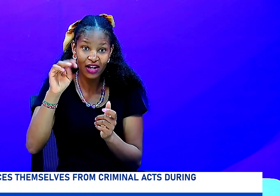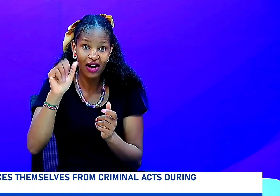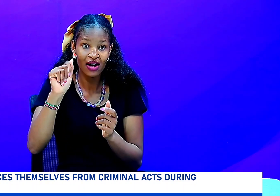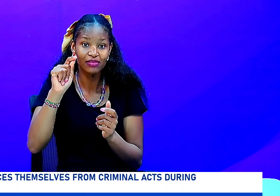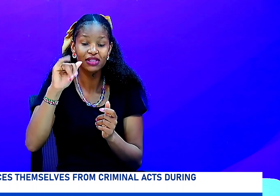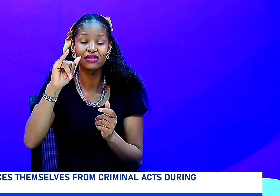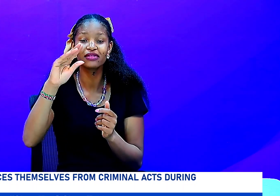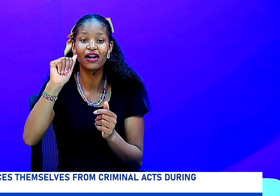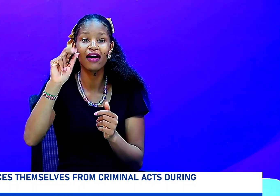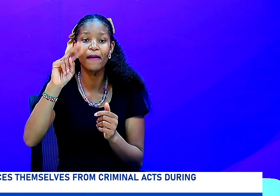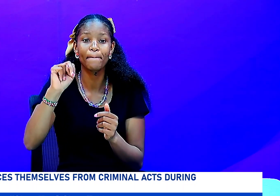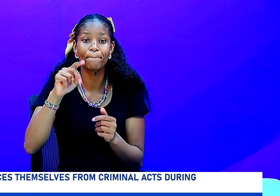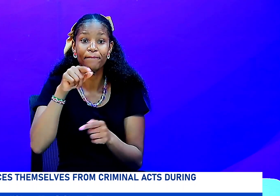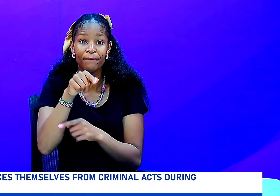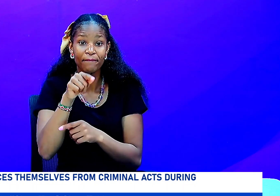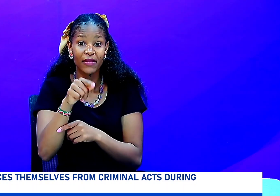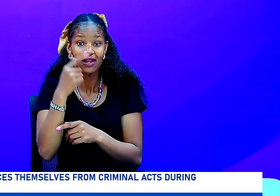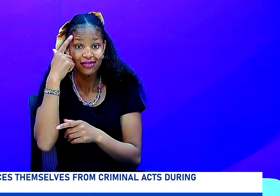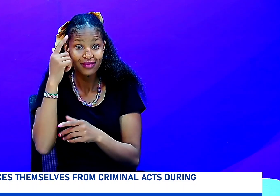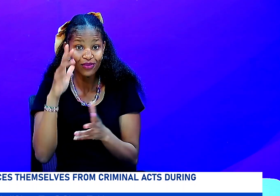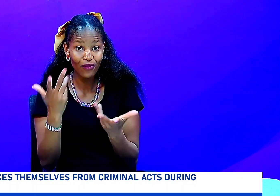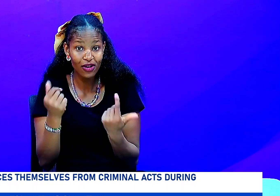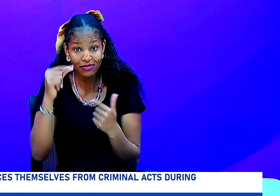urging government to listen to citizens.